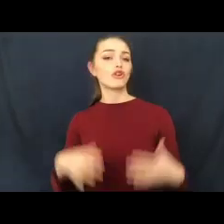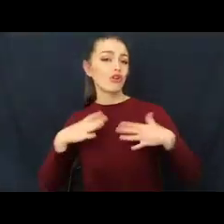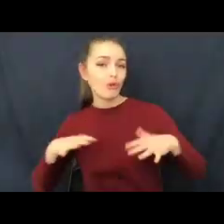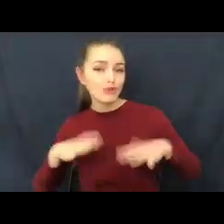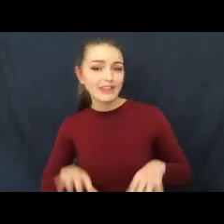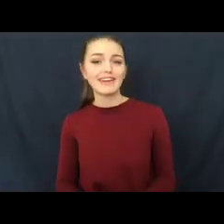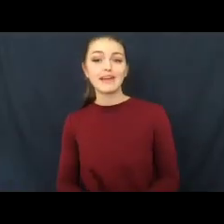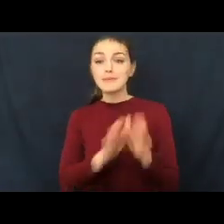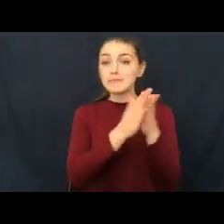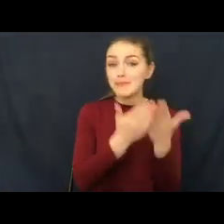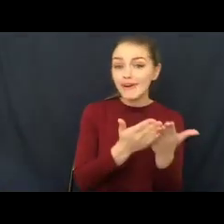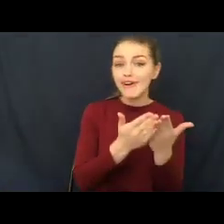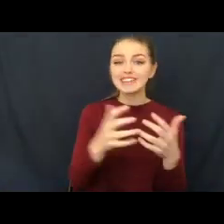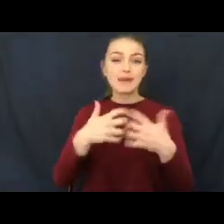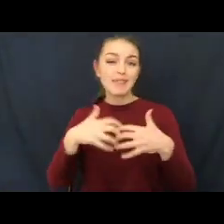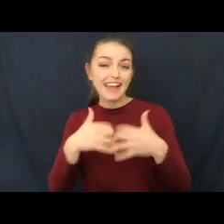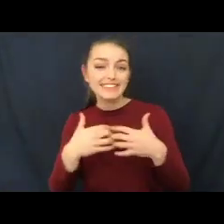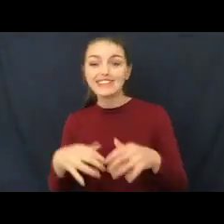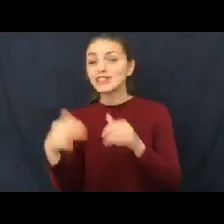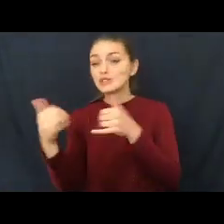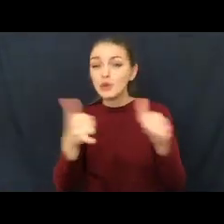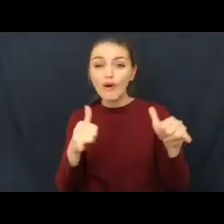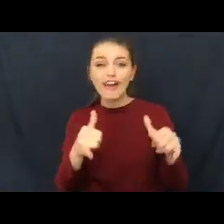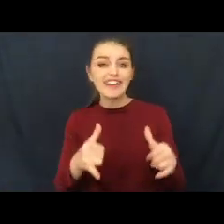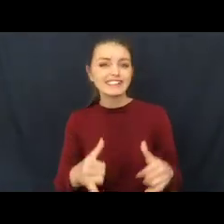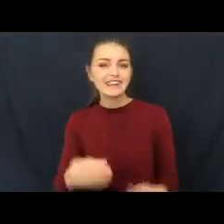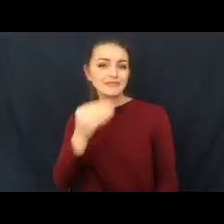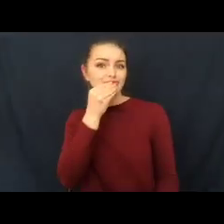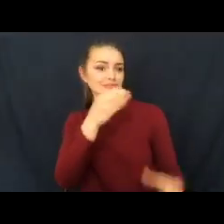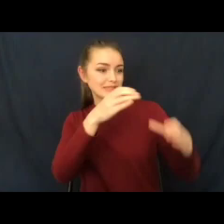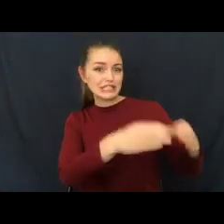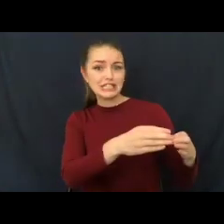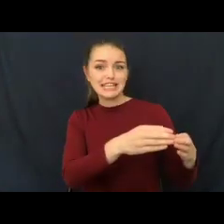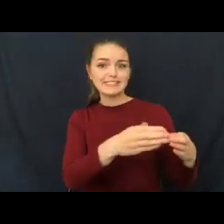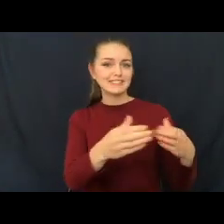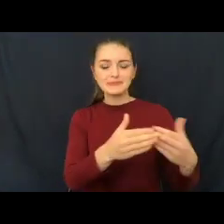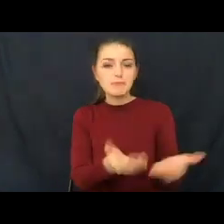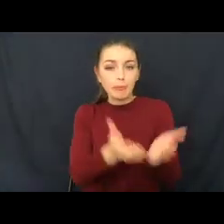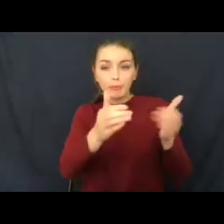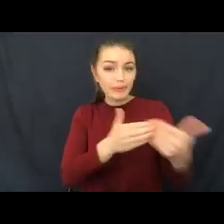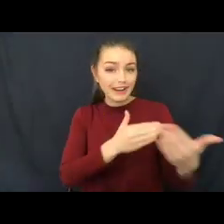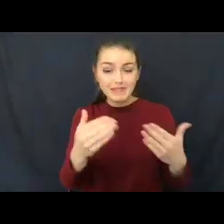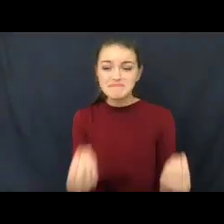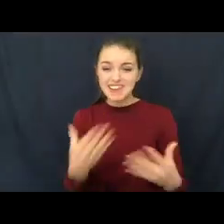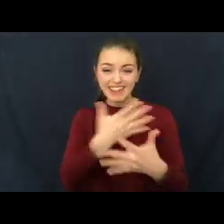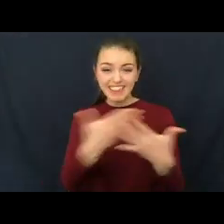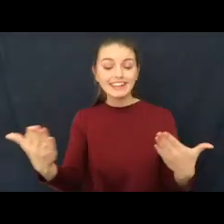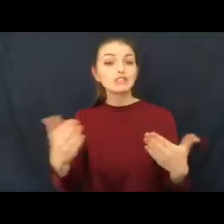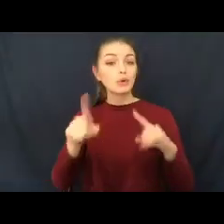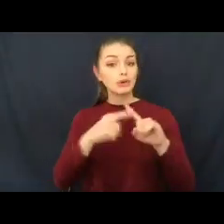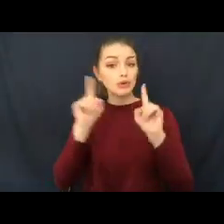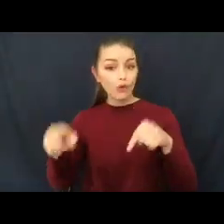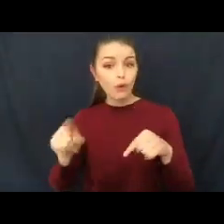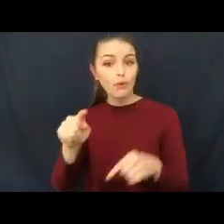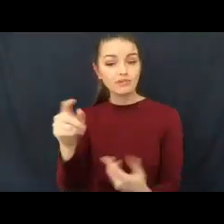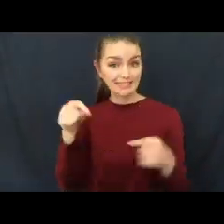appliances, toys, dishes, all sorts of good stuff. So when you come here to the transfer station, St. Vinny's